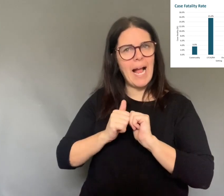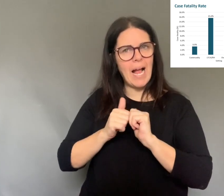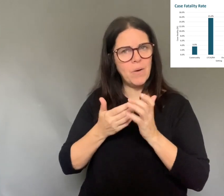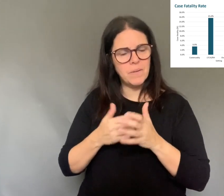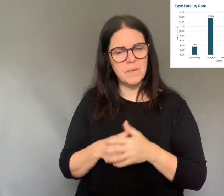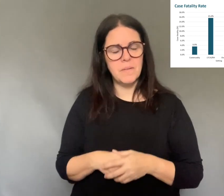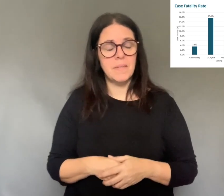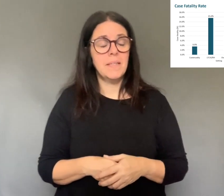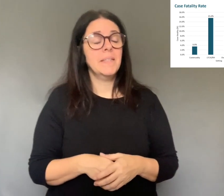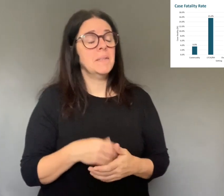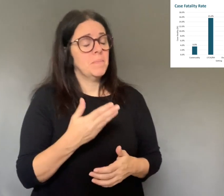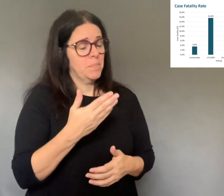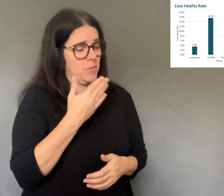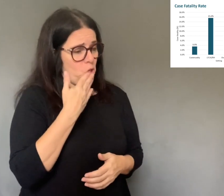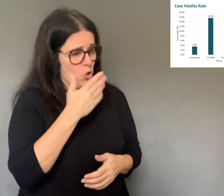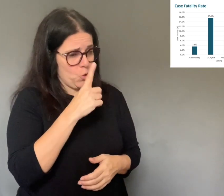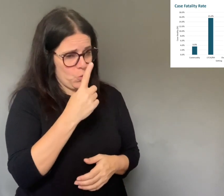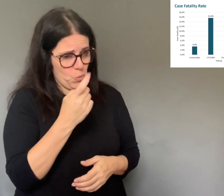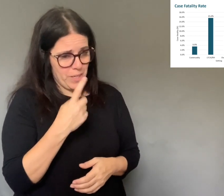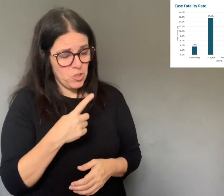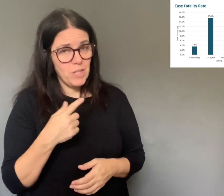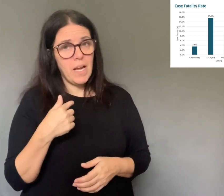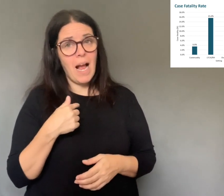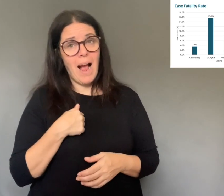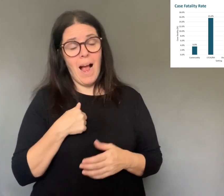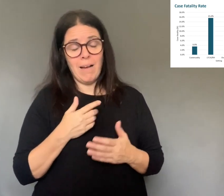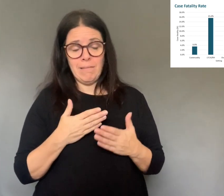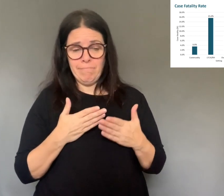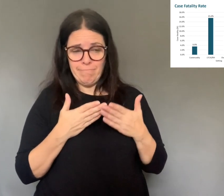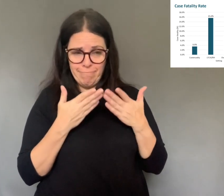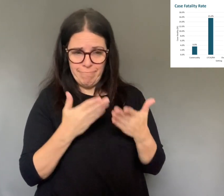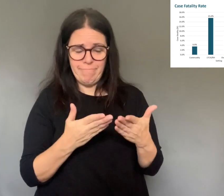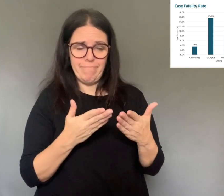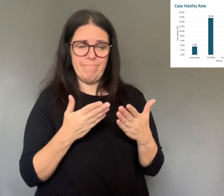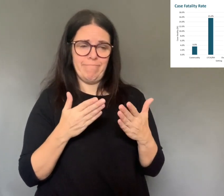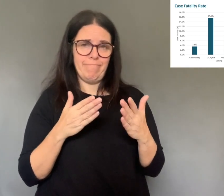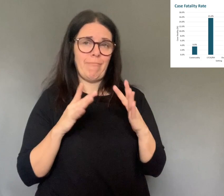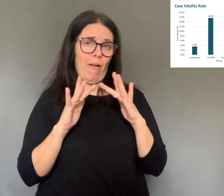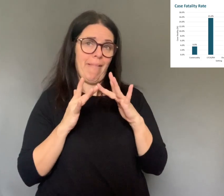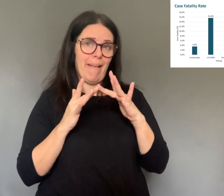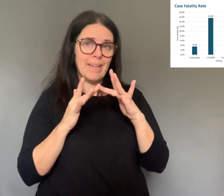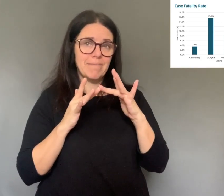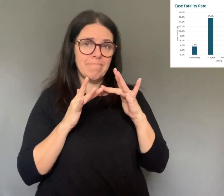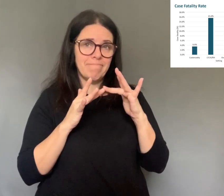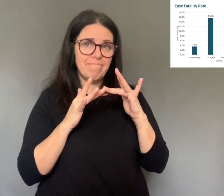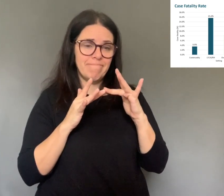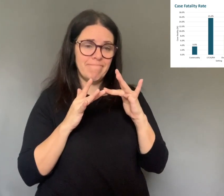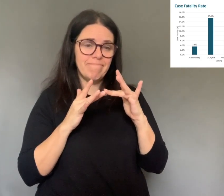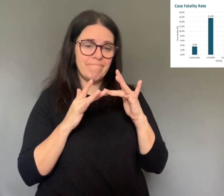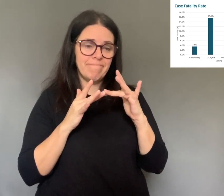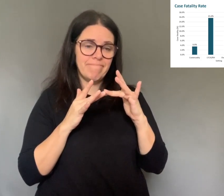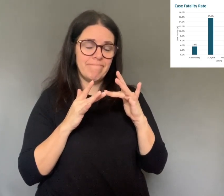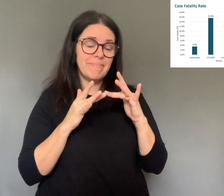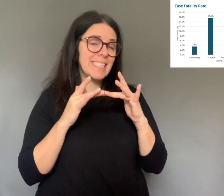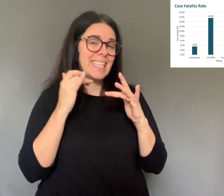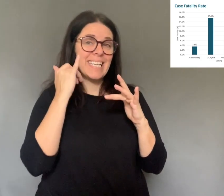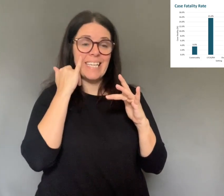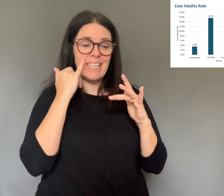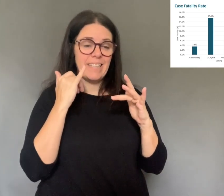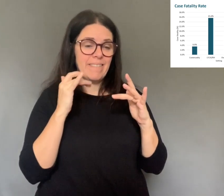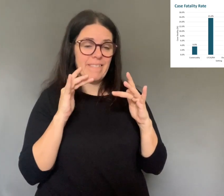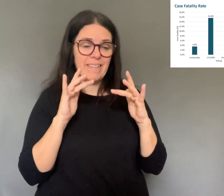this weekend. How do we visit our mothers? Or not can we, how do we visit our mothers? So I